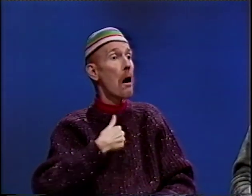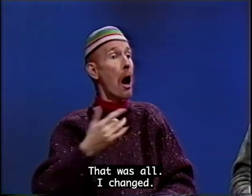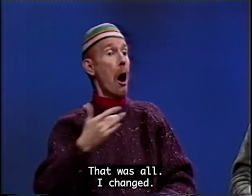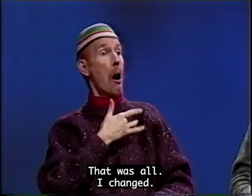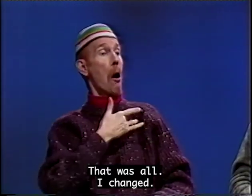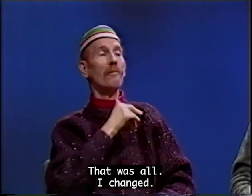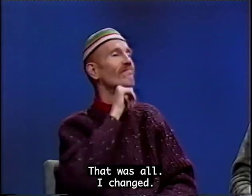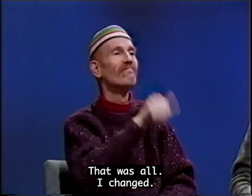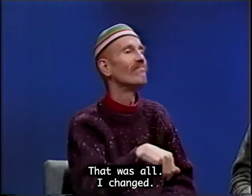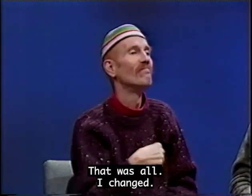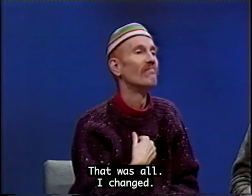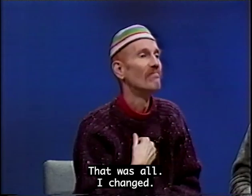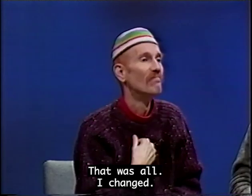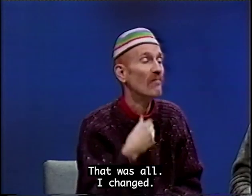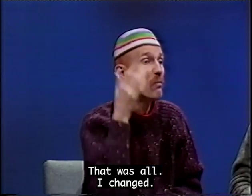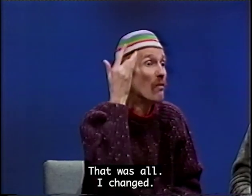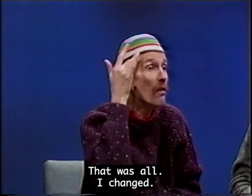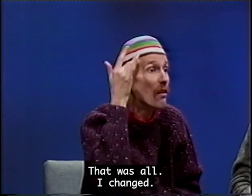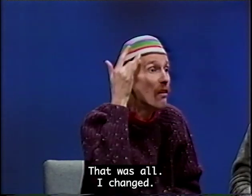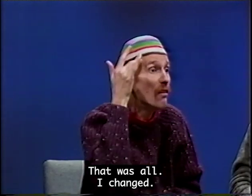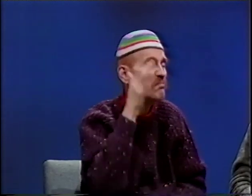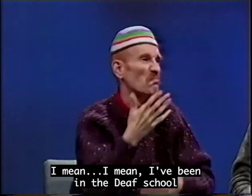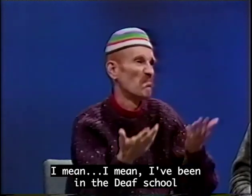That was all. I changed.